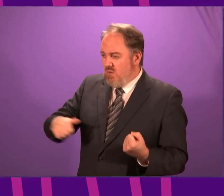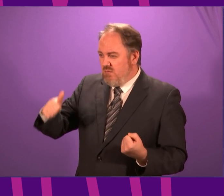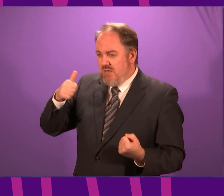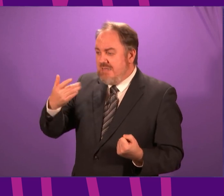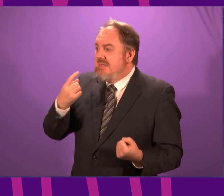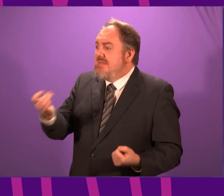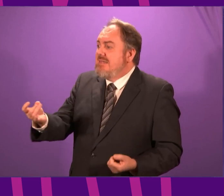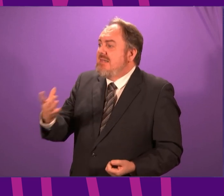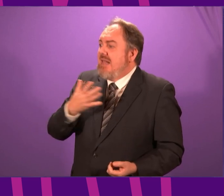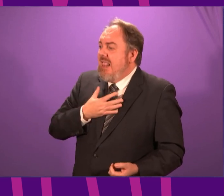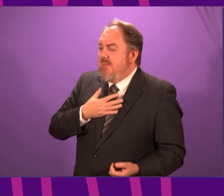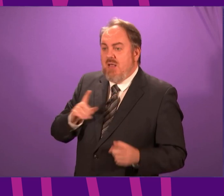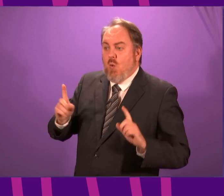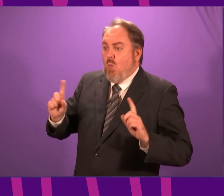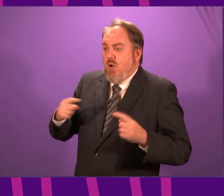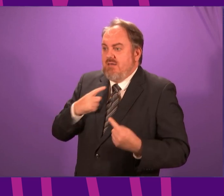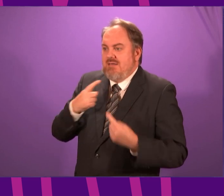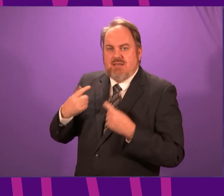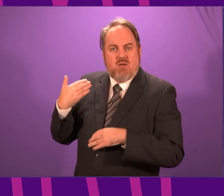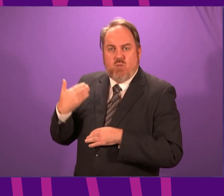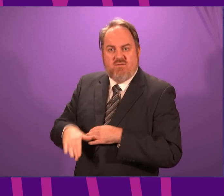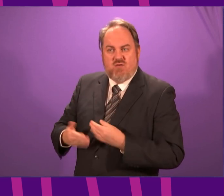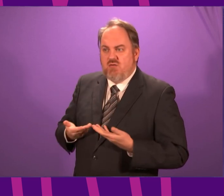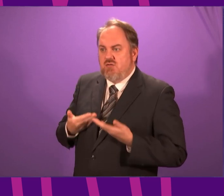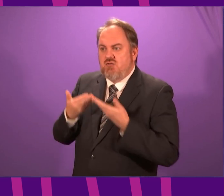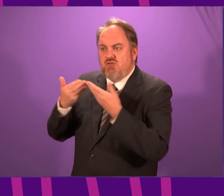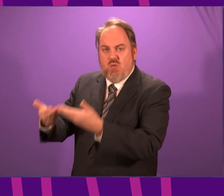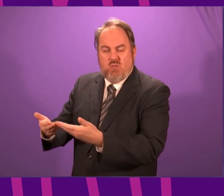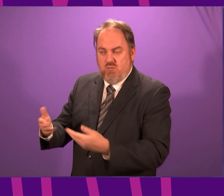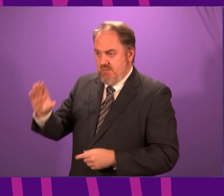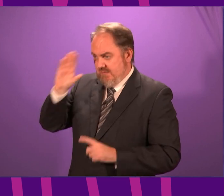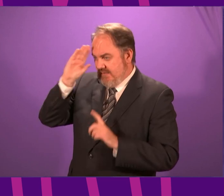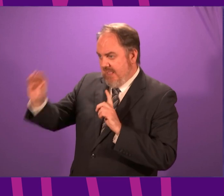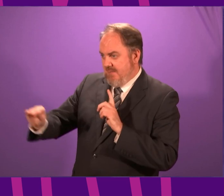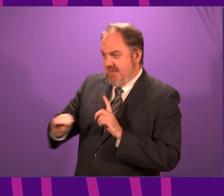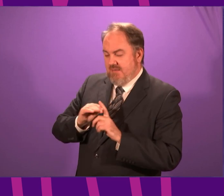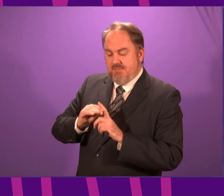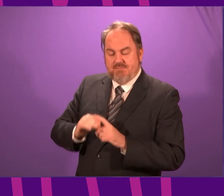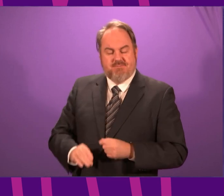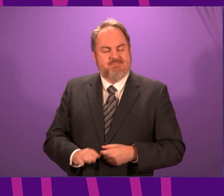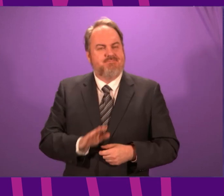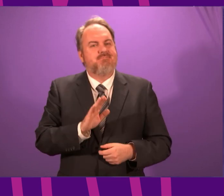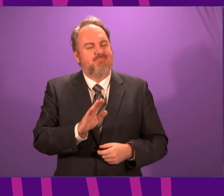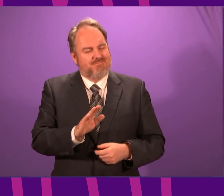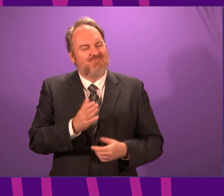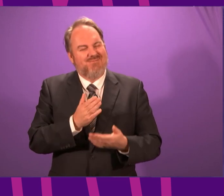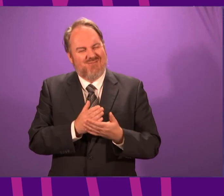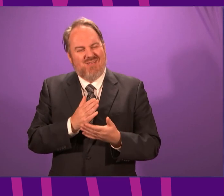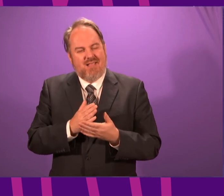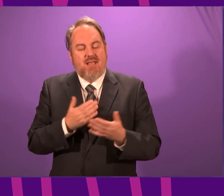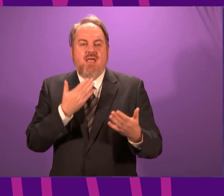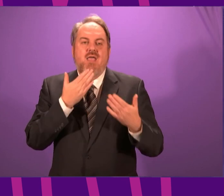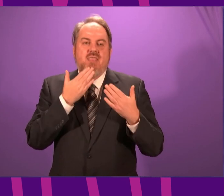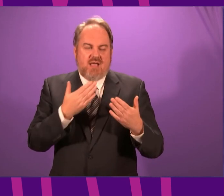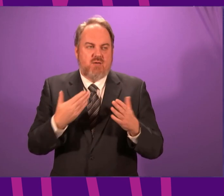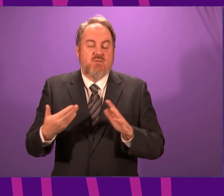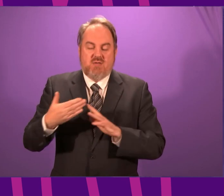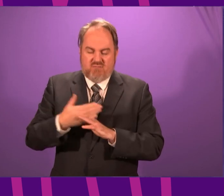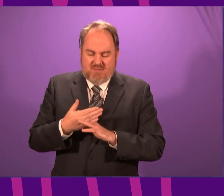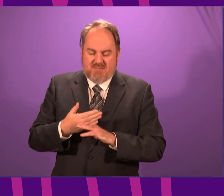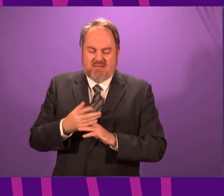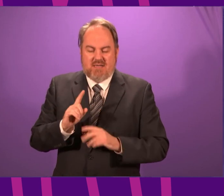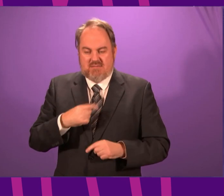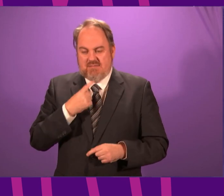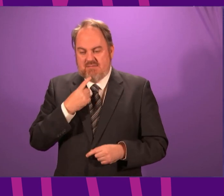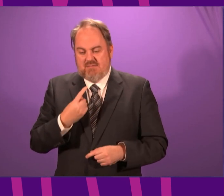has been provided elsewhere that we're not providing, I'm happy to look at it. Elizabeth. Well, I thank the First Minister again for that intervention, but the whole